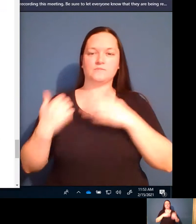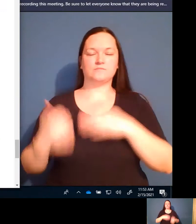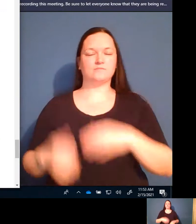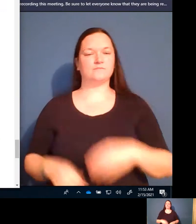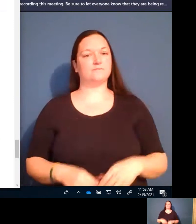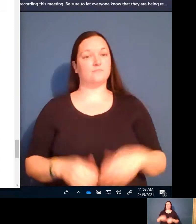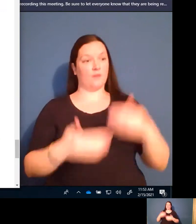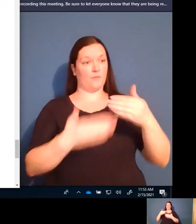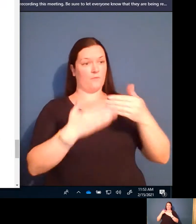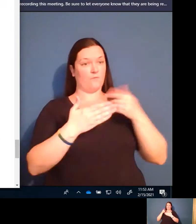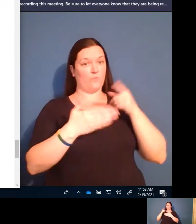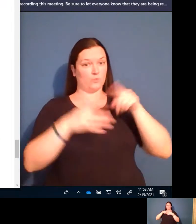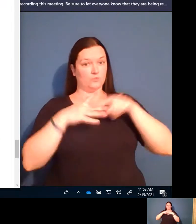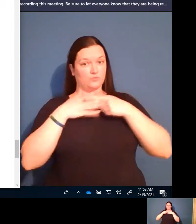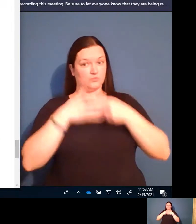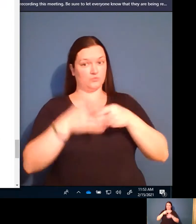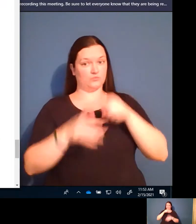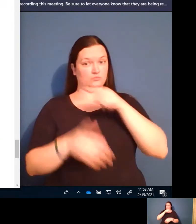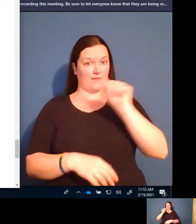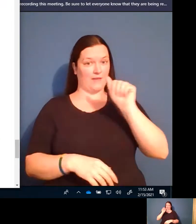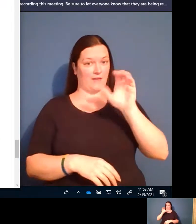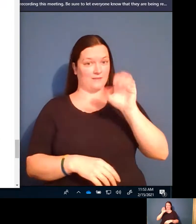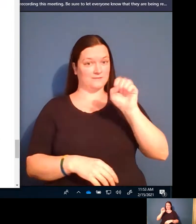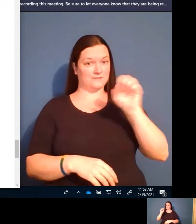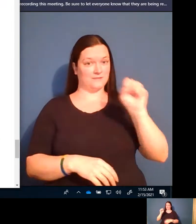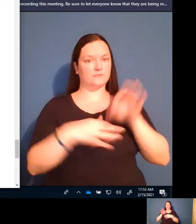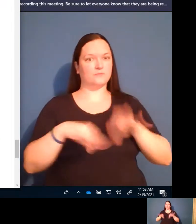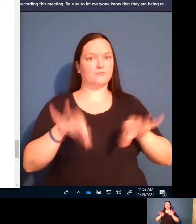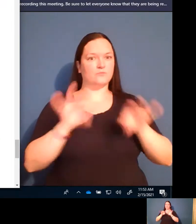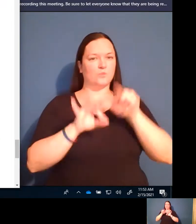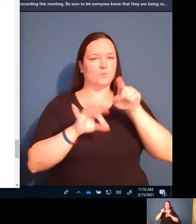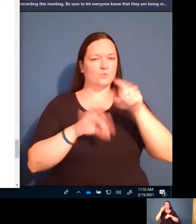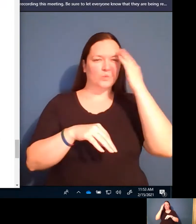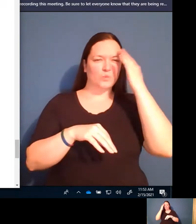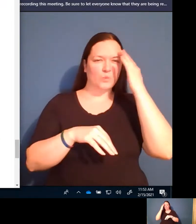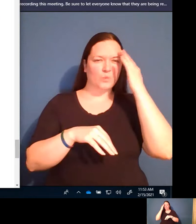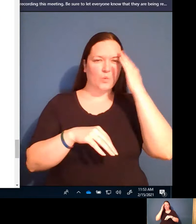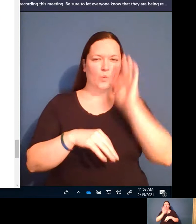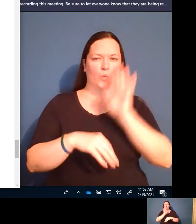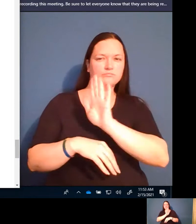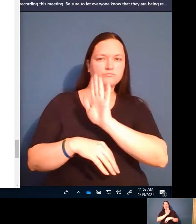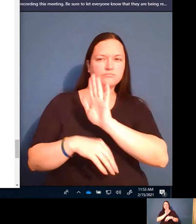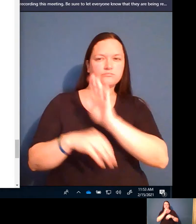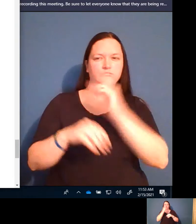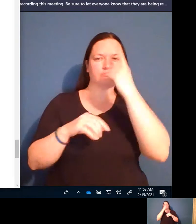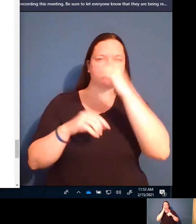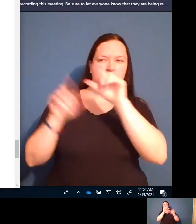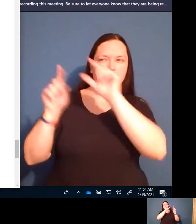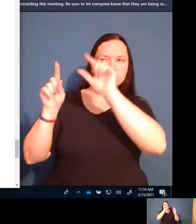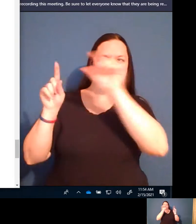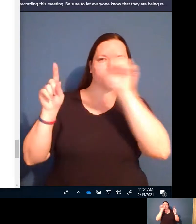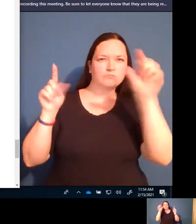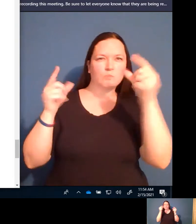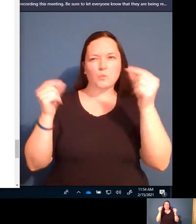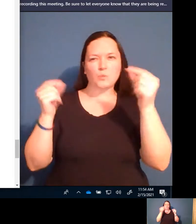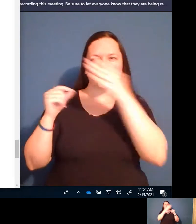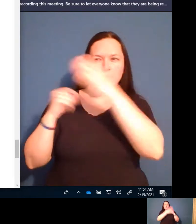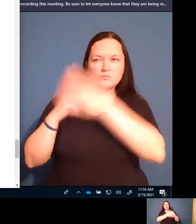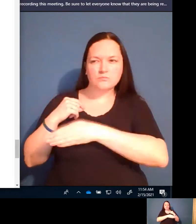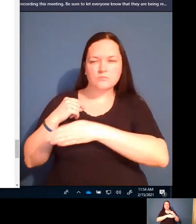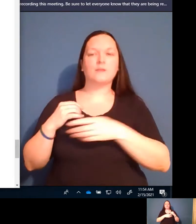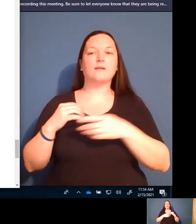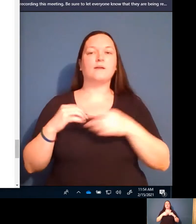Before you jump into Access, it's important to familiarize yourself with the interface so that you know where everything is. And we're just going to take a quick tour